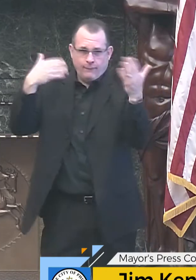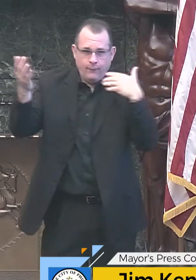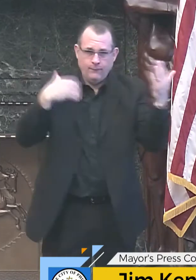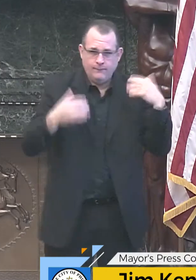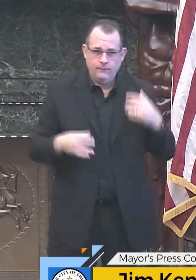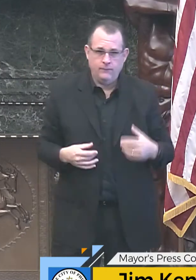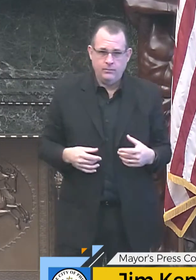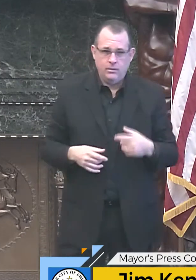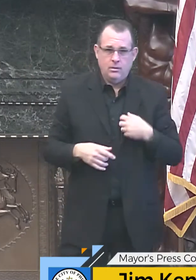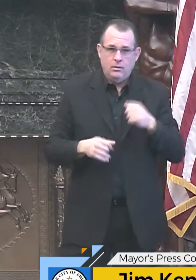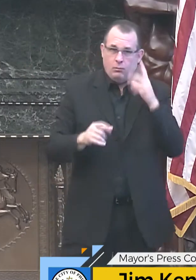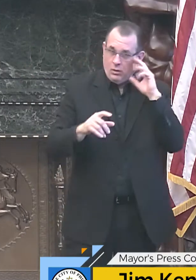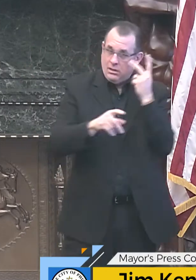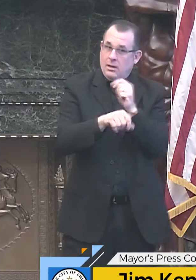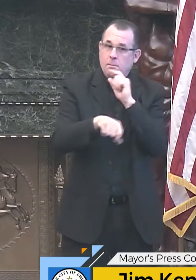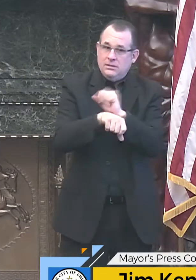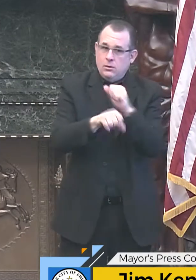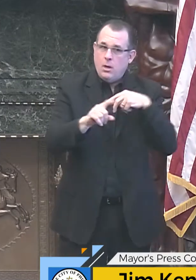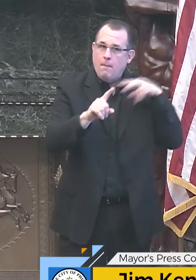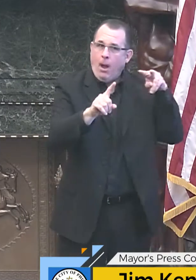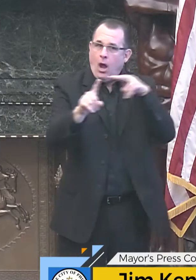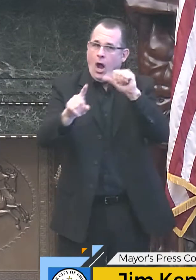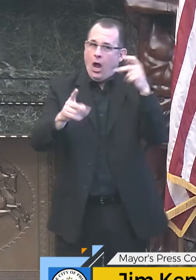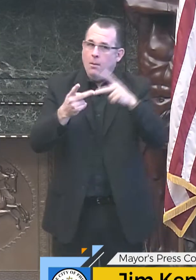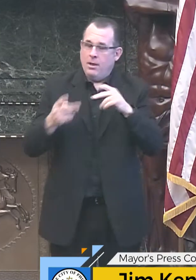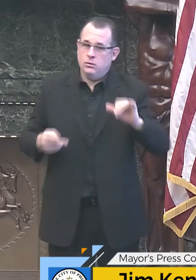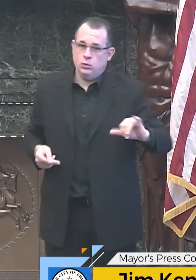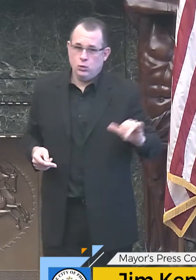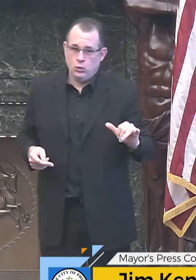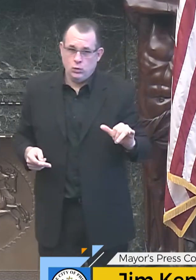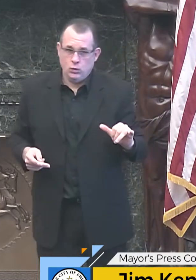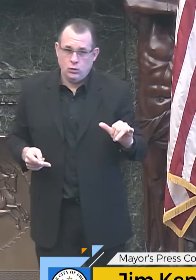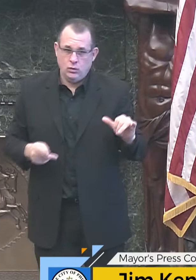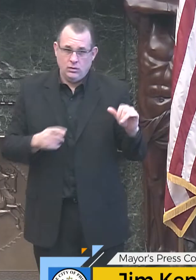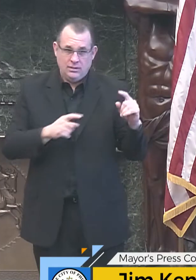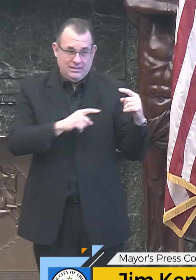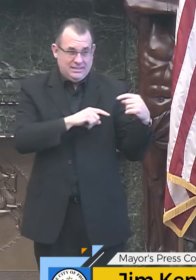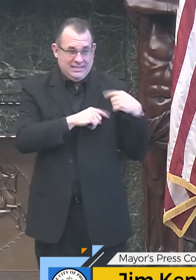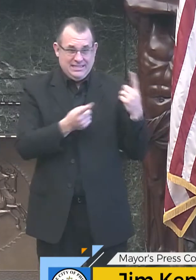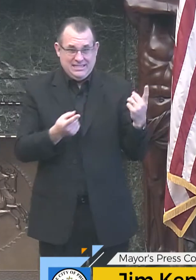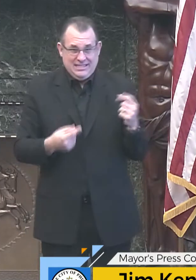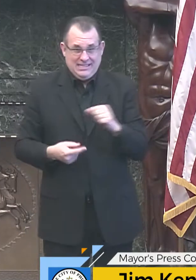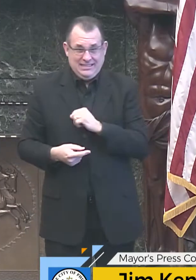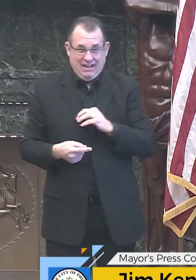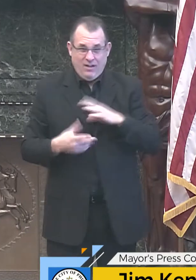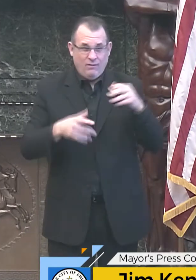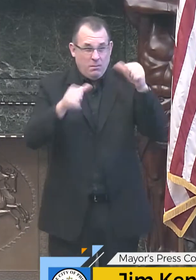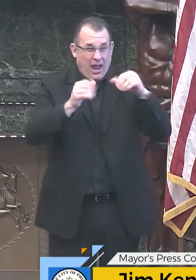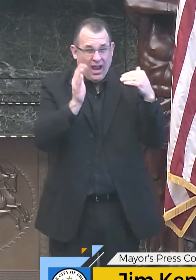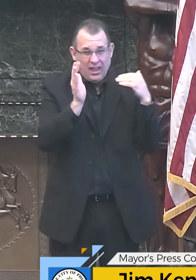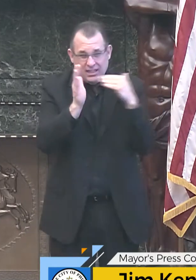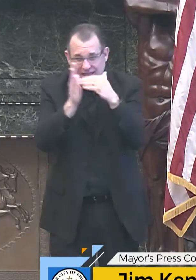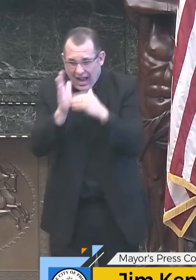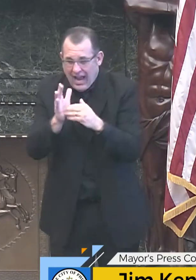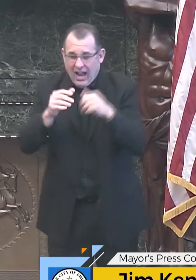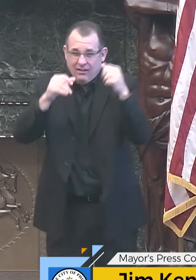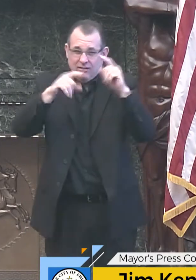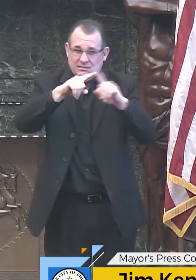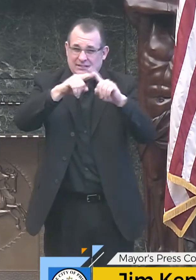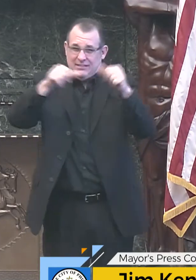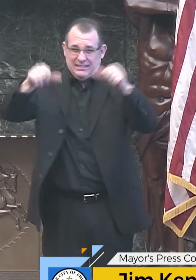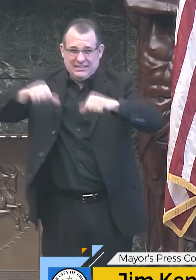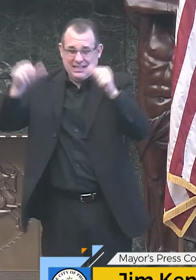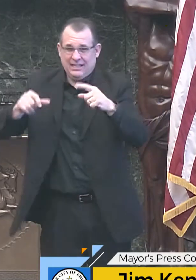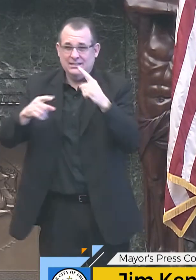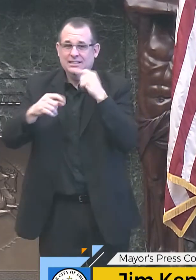to take action. Over the past few weeks, city staff have posted thousands of signs reminding residents to practice safe social